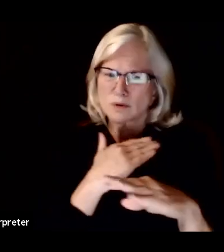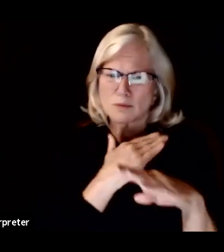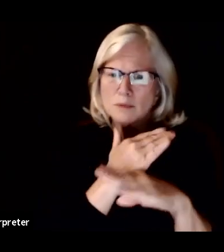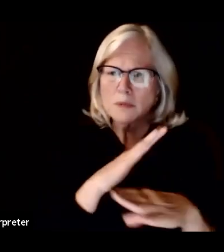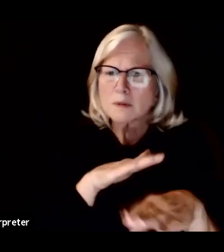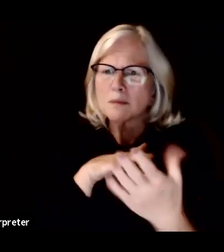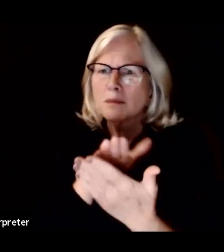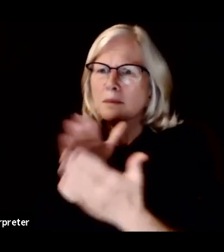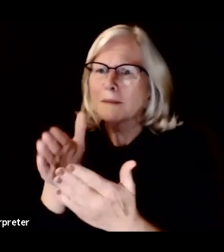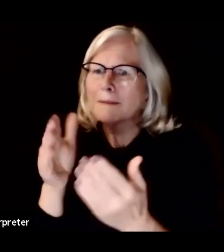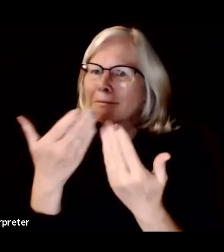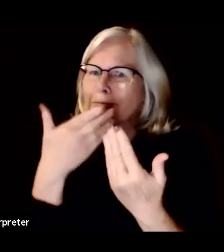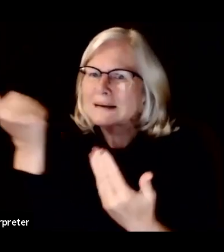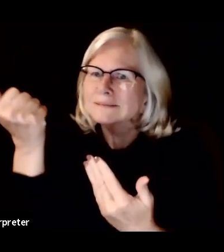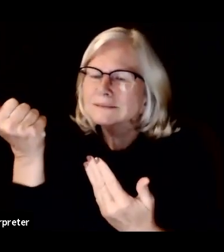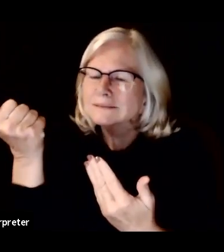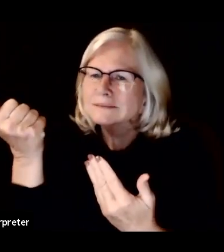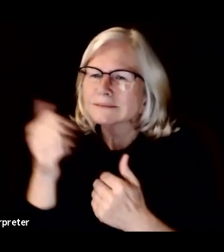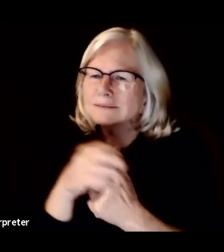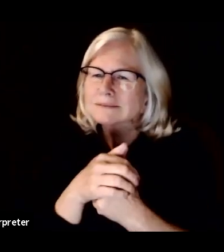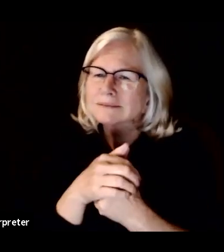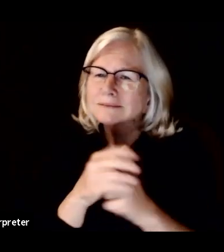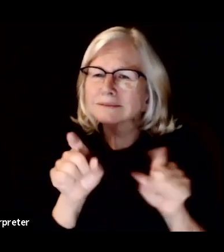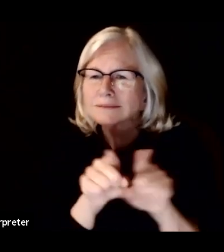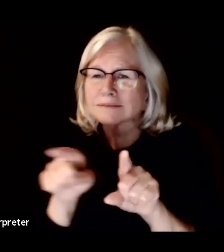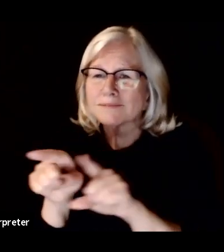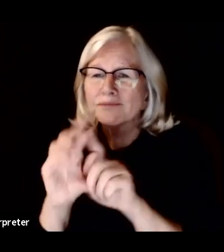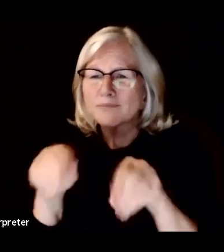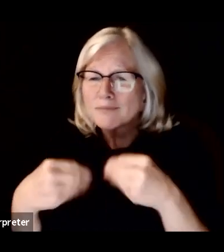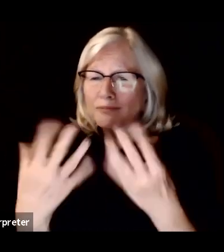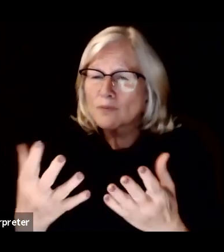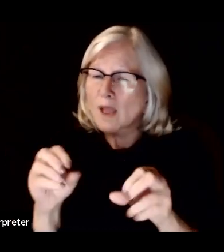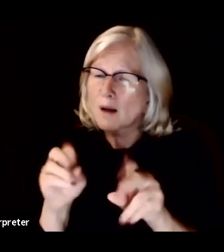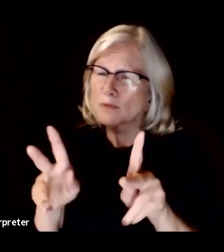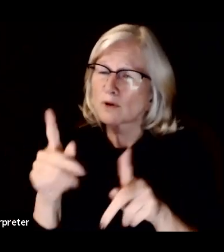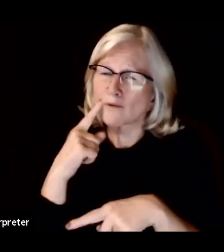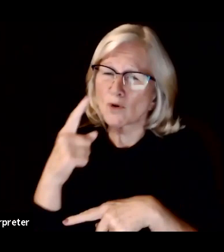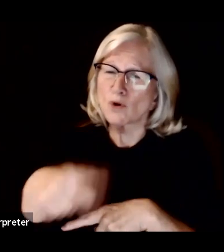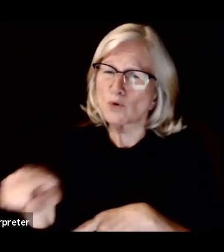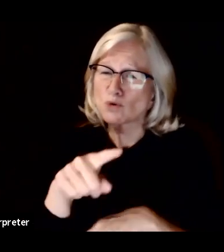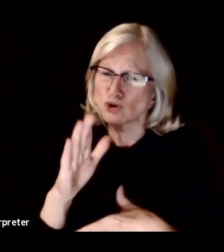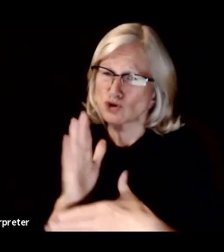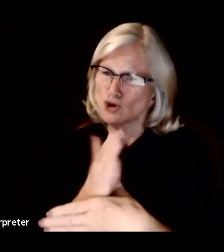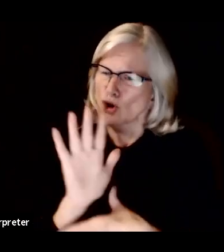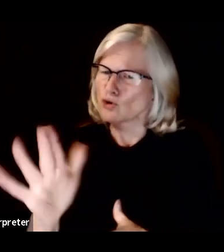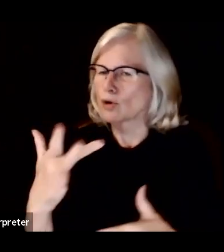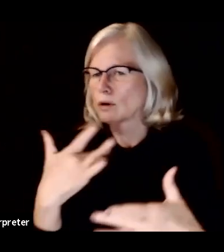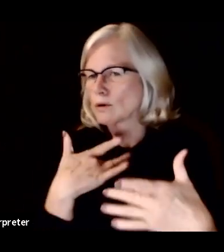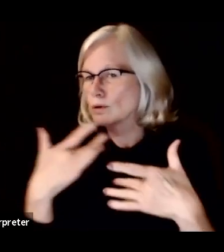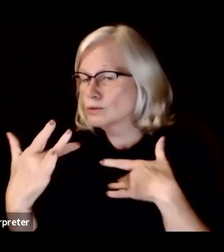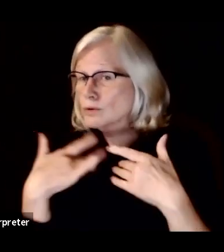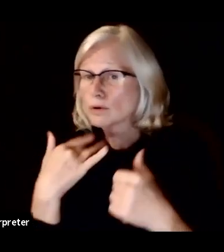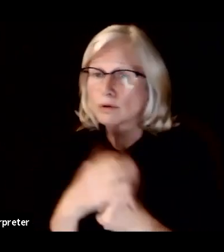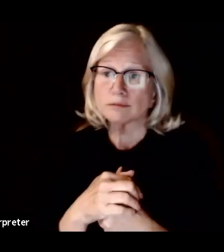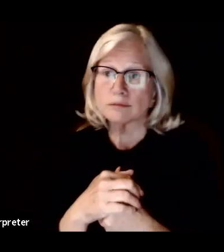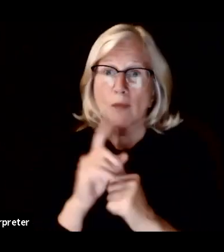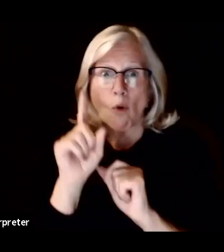it also provides an opportunity for you to share your concerns or to ask questions to the